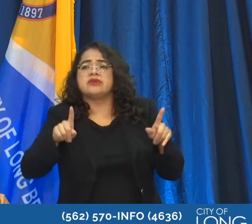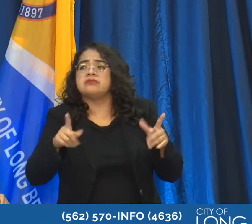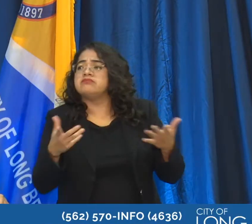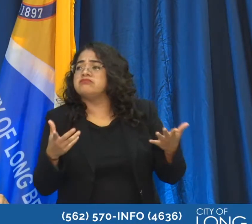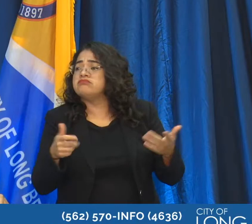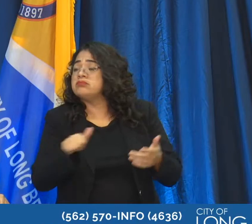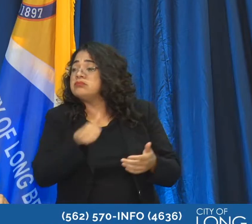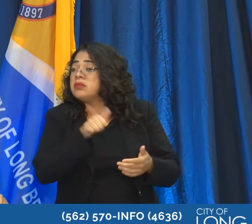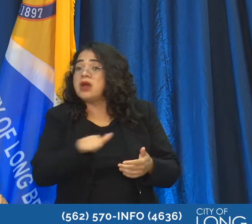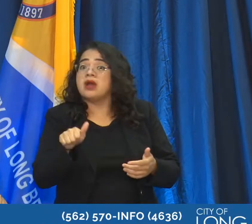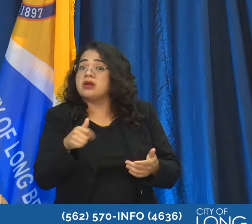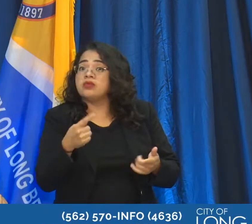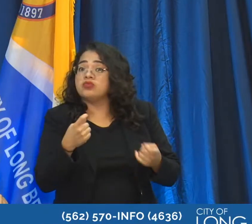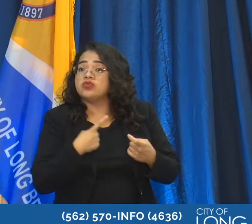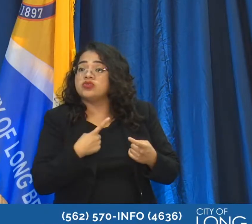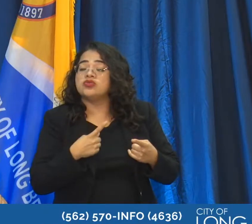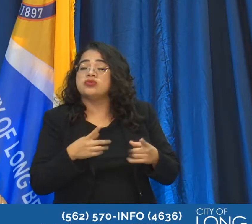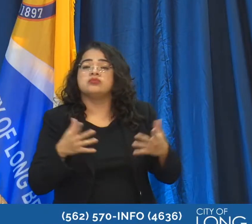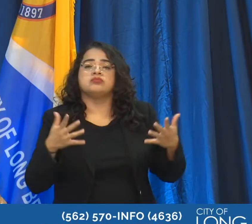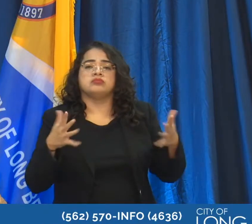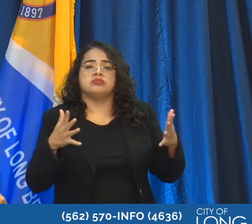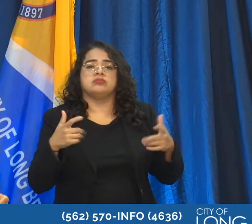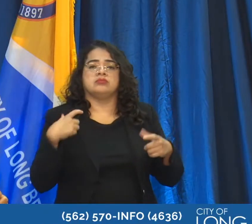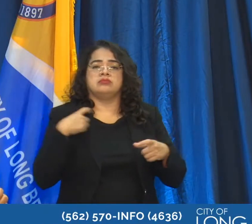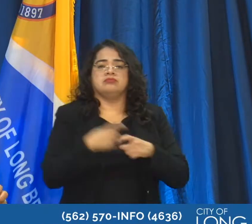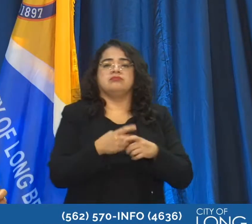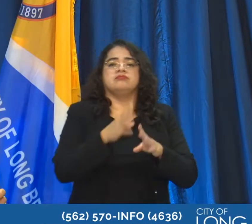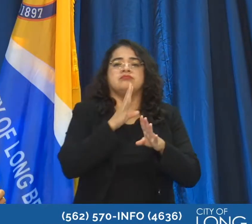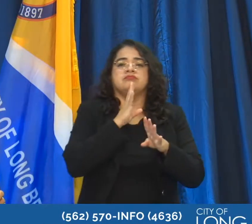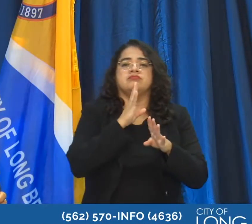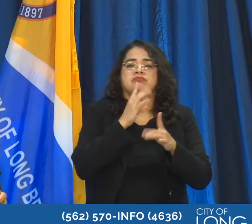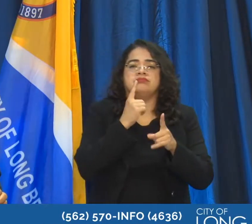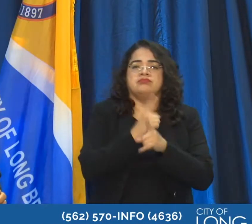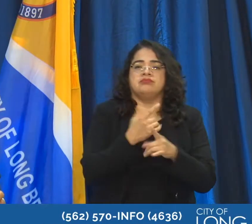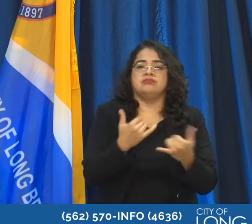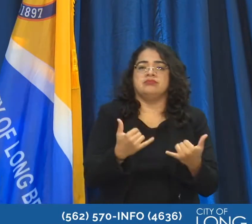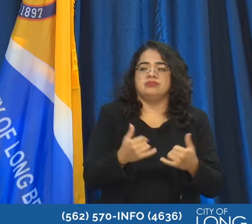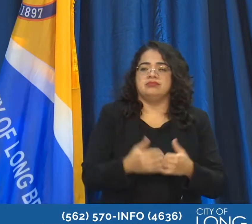Nope? Perfect. We'll do our Spanish translation then.